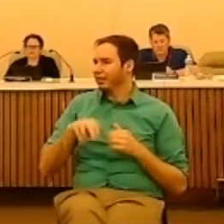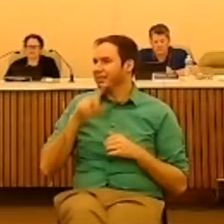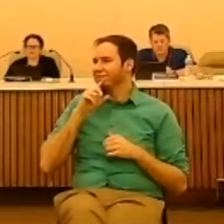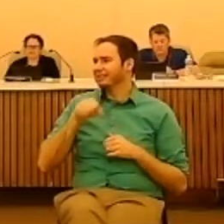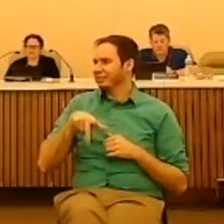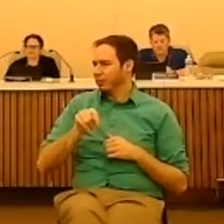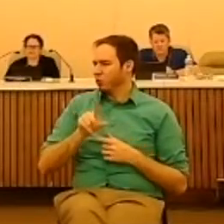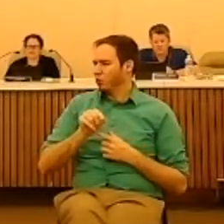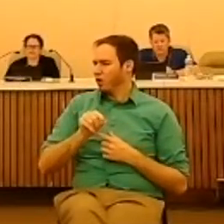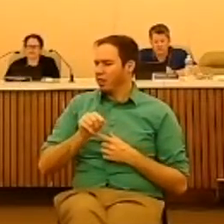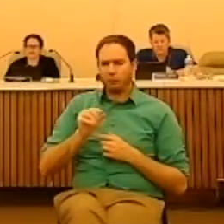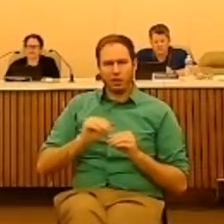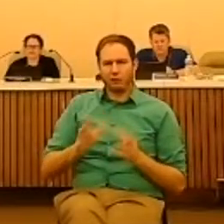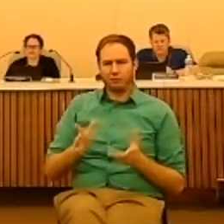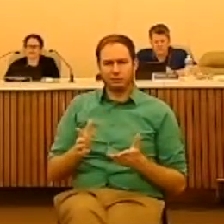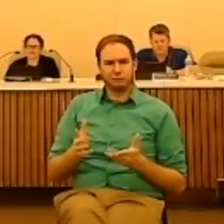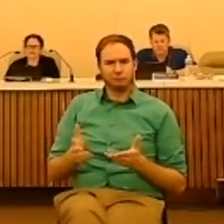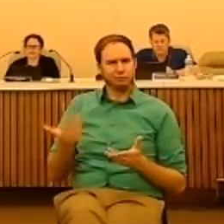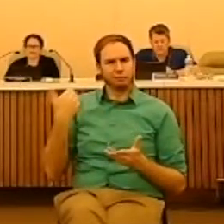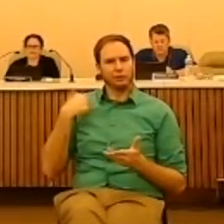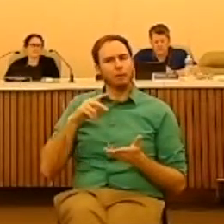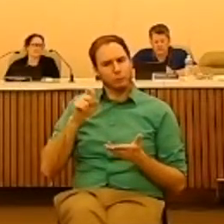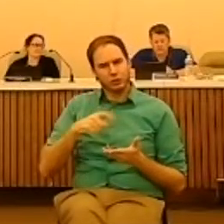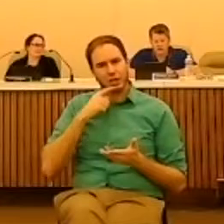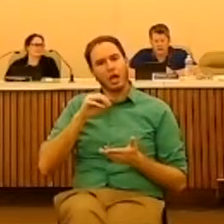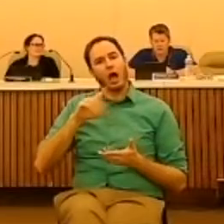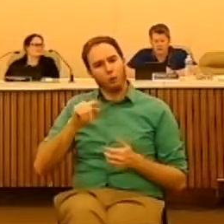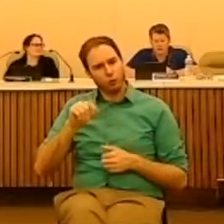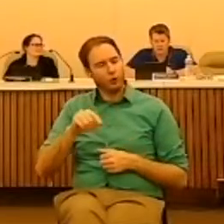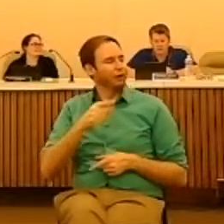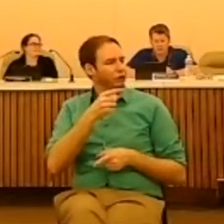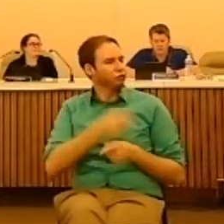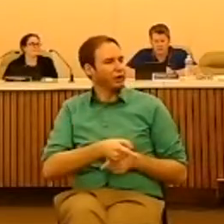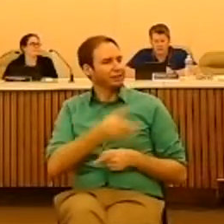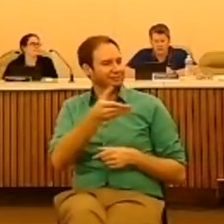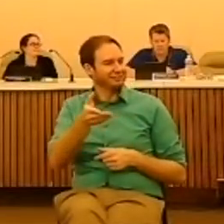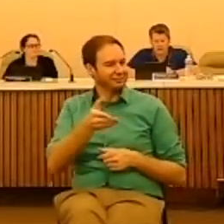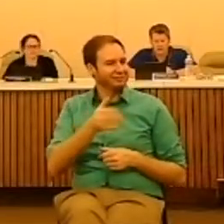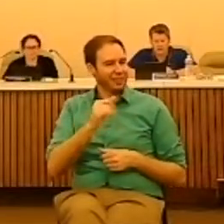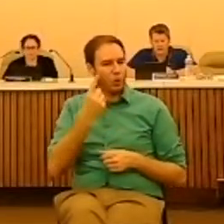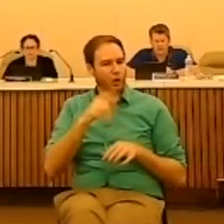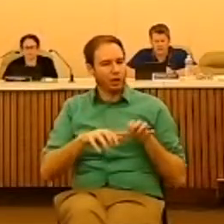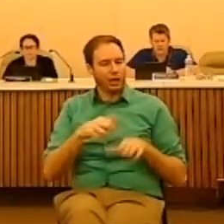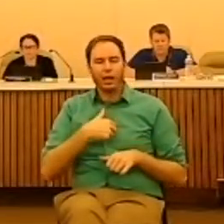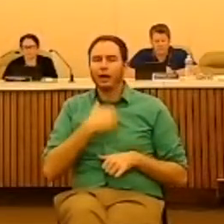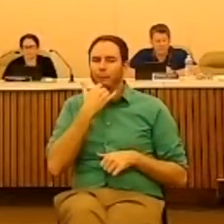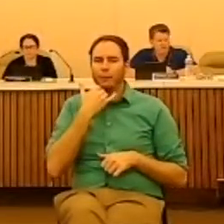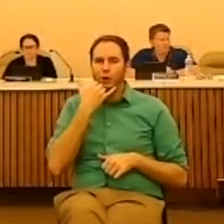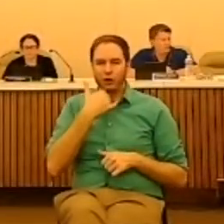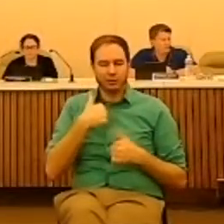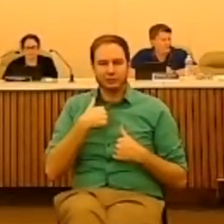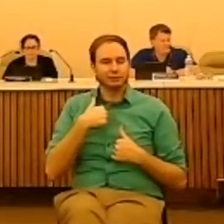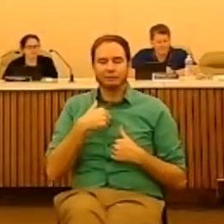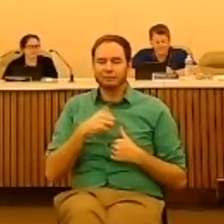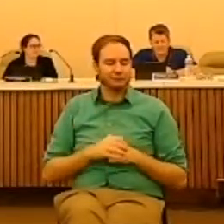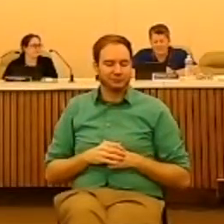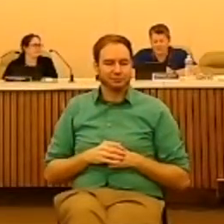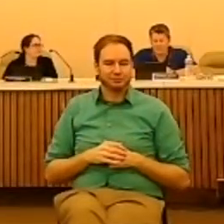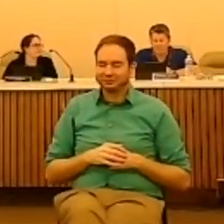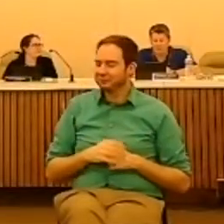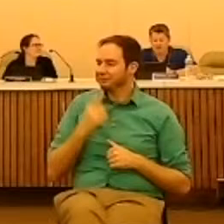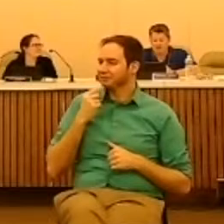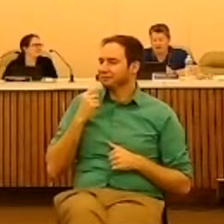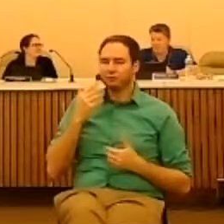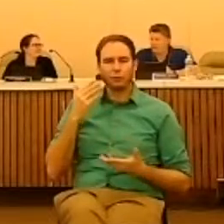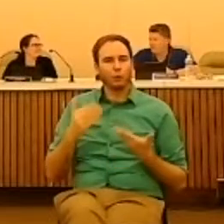20th, but obviously it means October 20th. It does. As the one typing that, I apologize for that typo. It